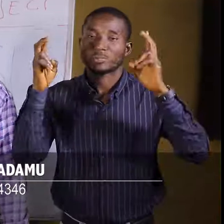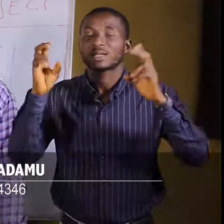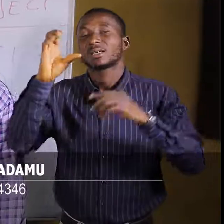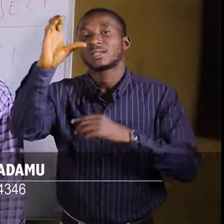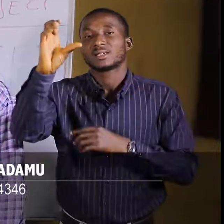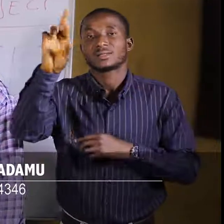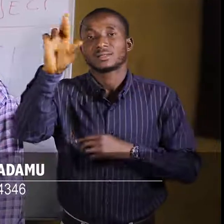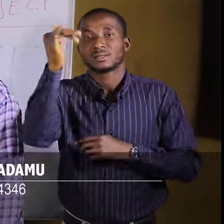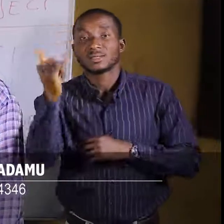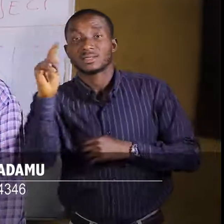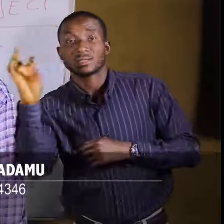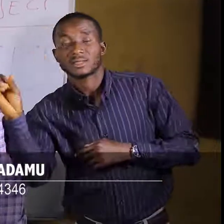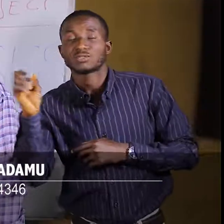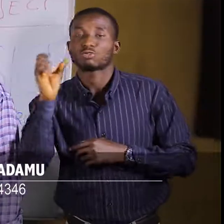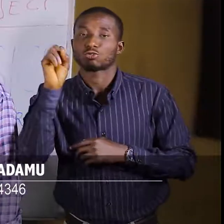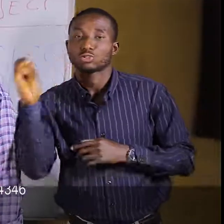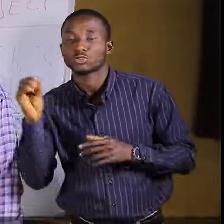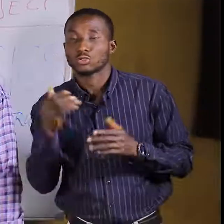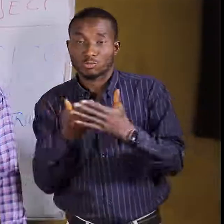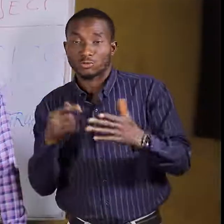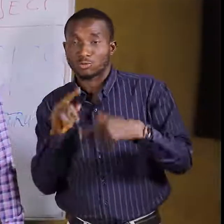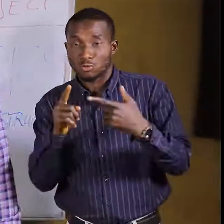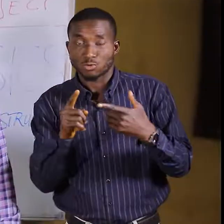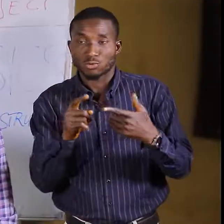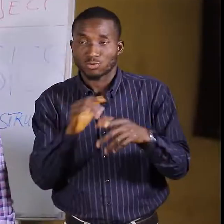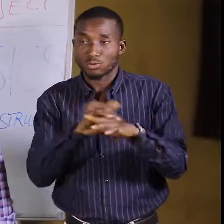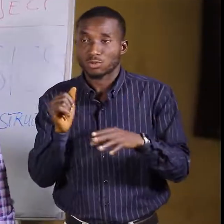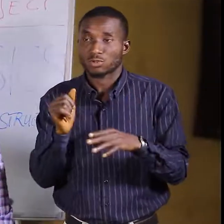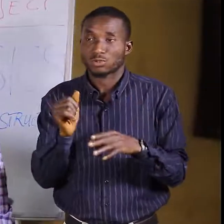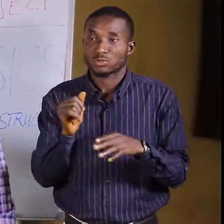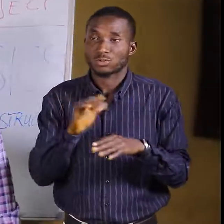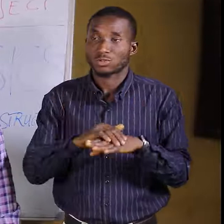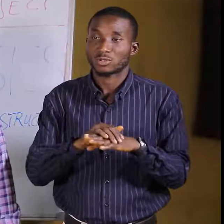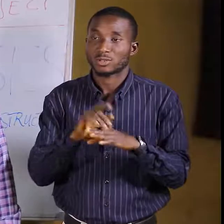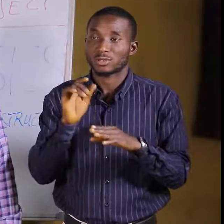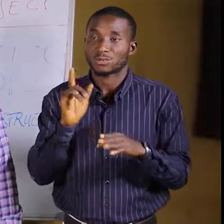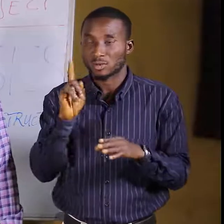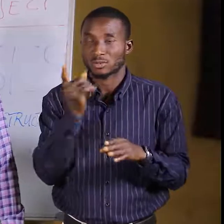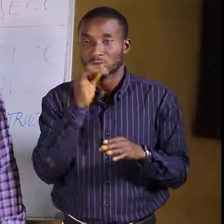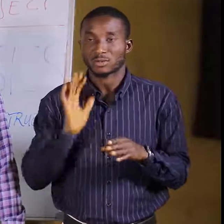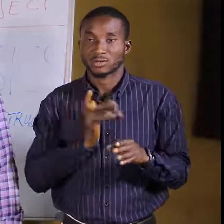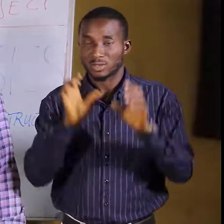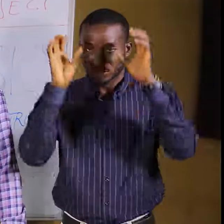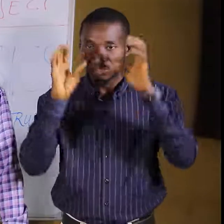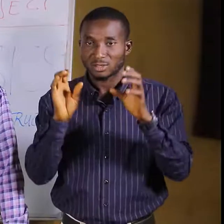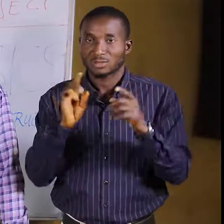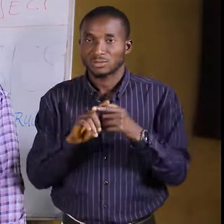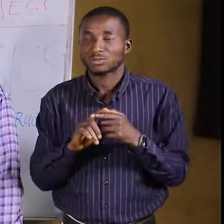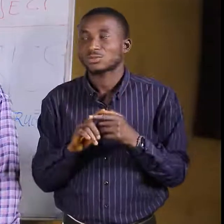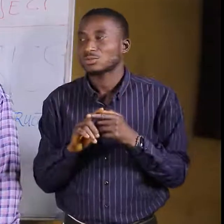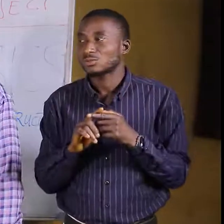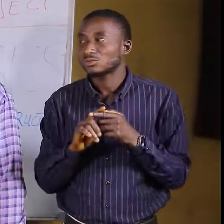crystal structure. But before I go, I will call on my colleague, Mr. Napoleon Kure, who will come